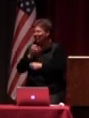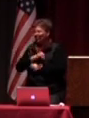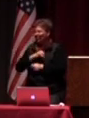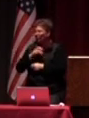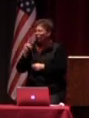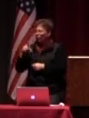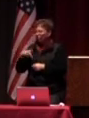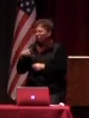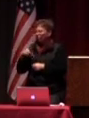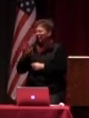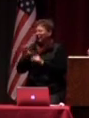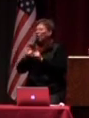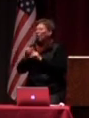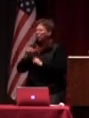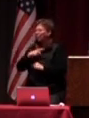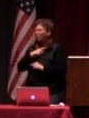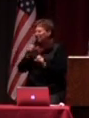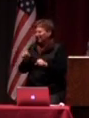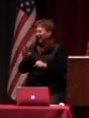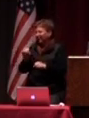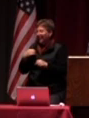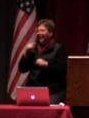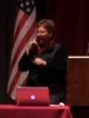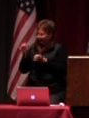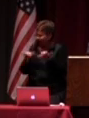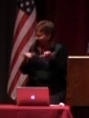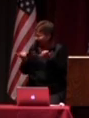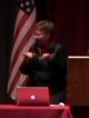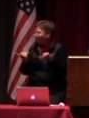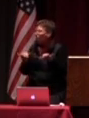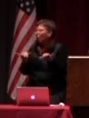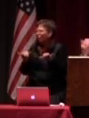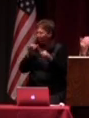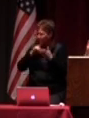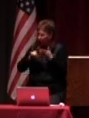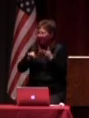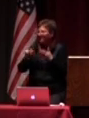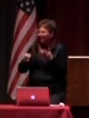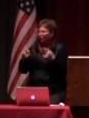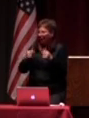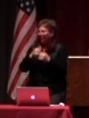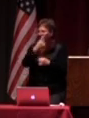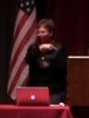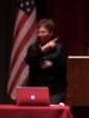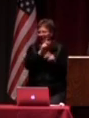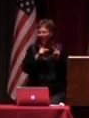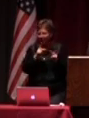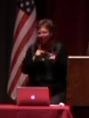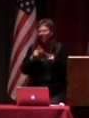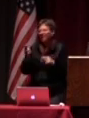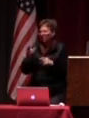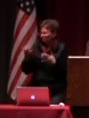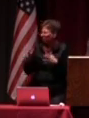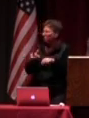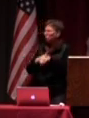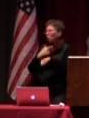be. I think similar work needs to be done for this earlier period. As historians have long recognized, the charismatic leaders of